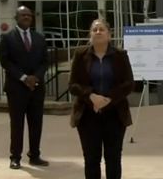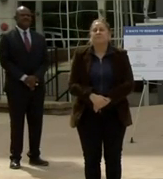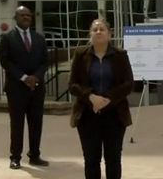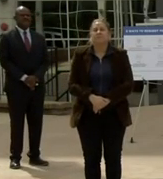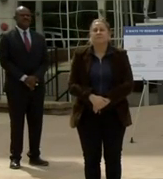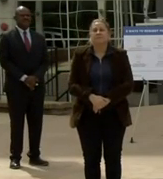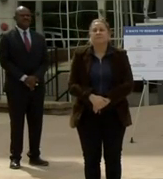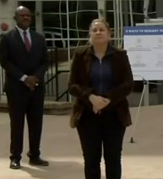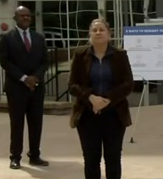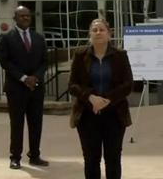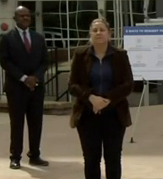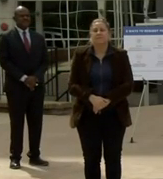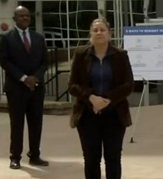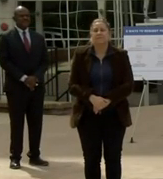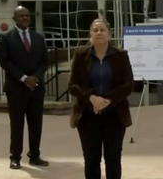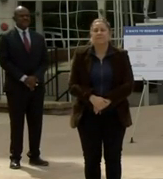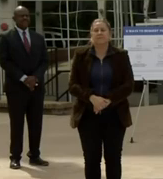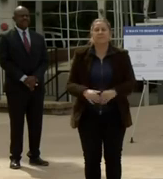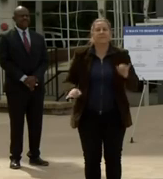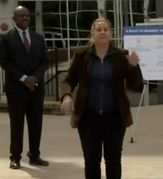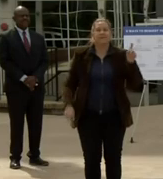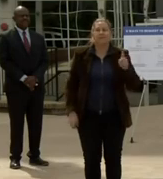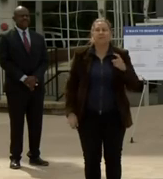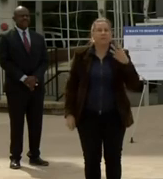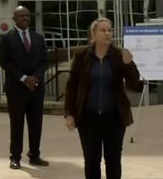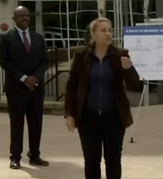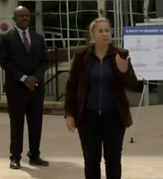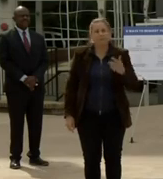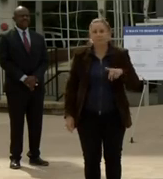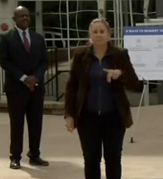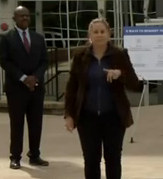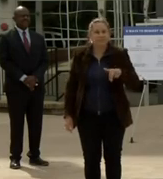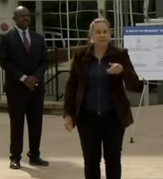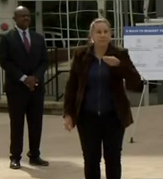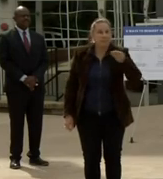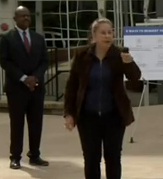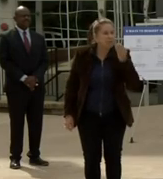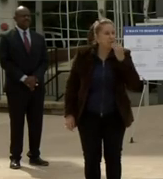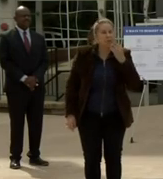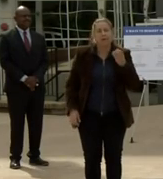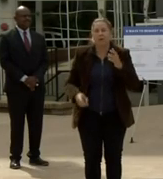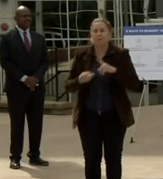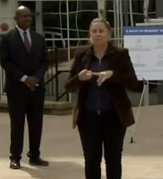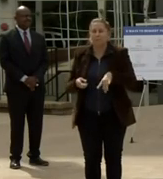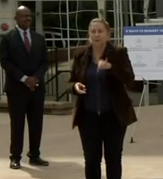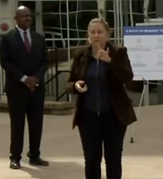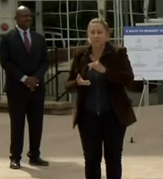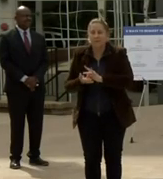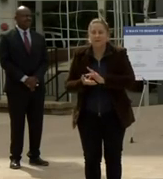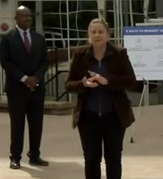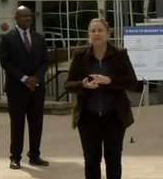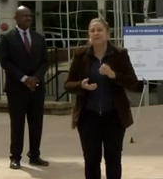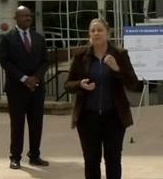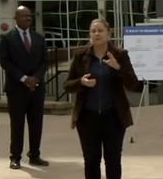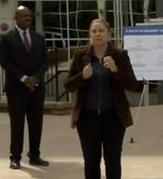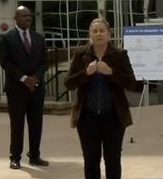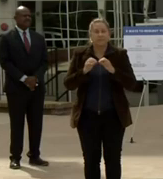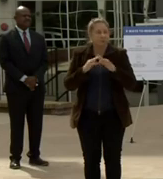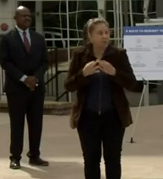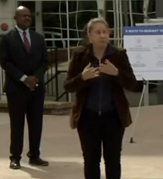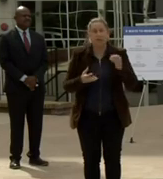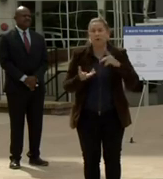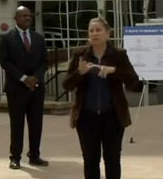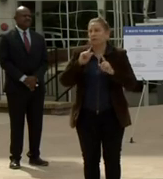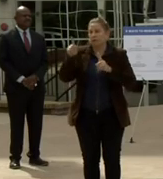door, to buy groceries, to pick up medicine, to exercise with your family, to seek medical attention, or to go to your